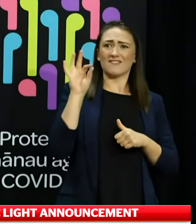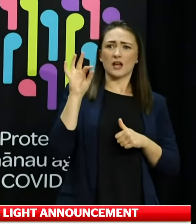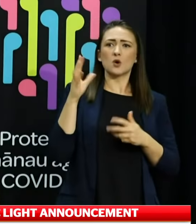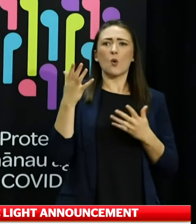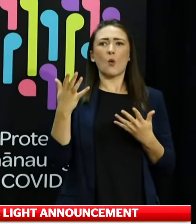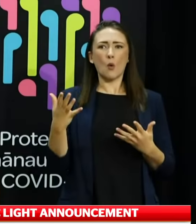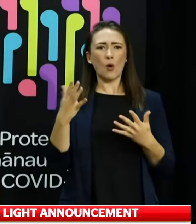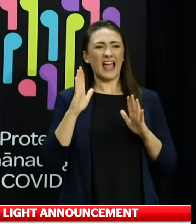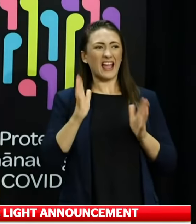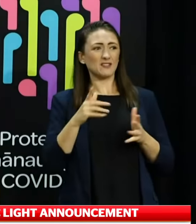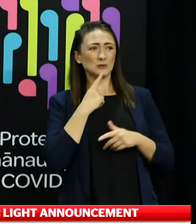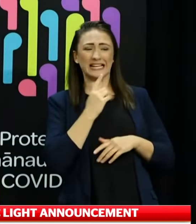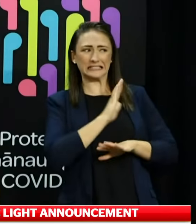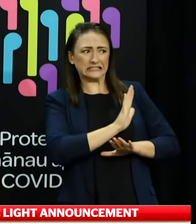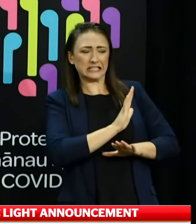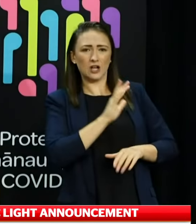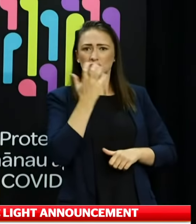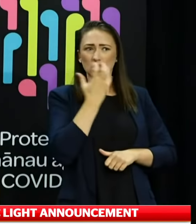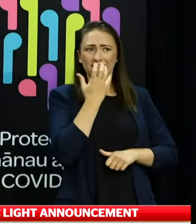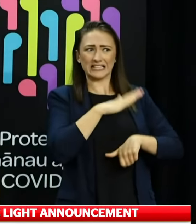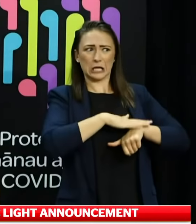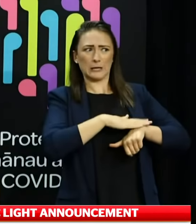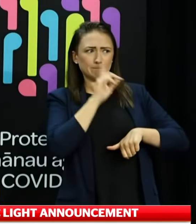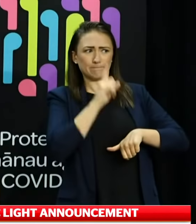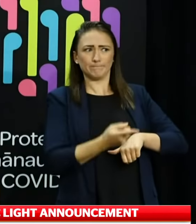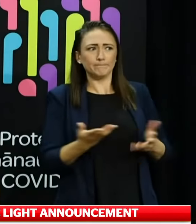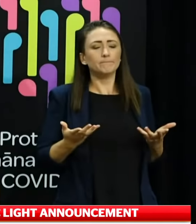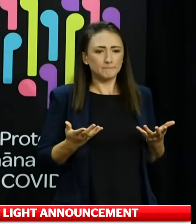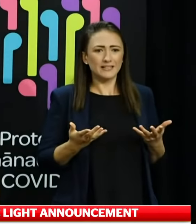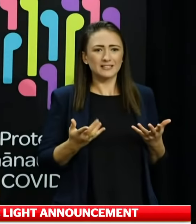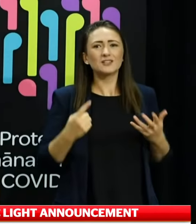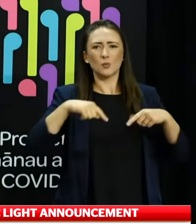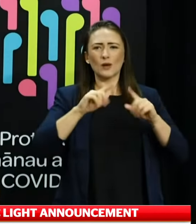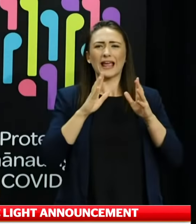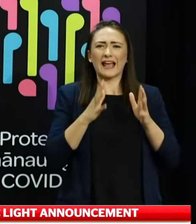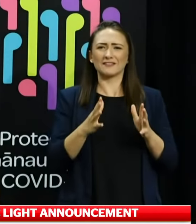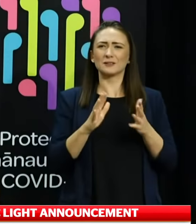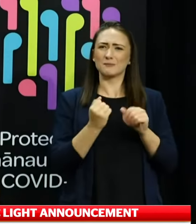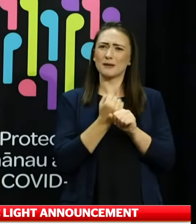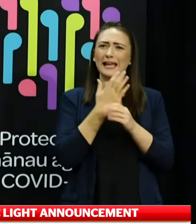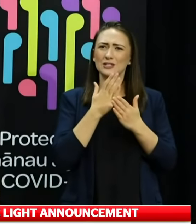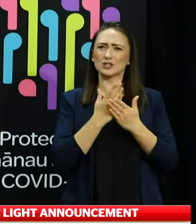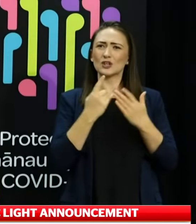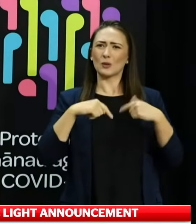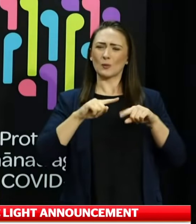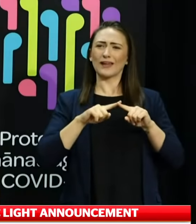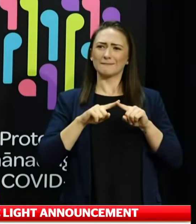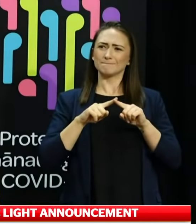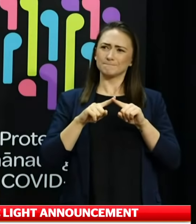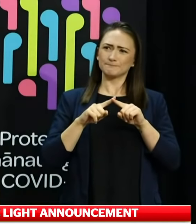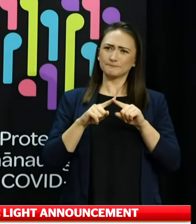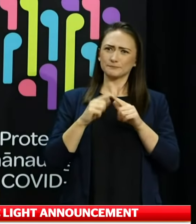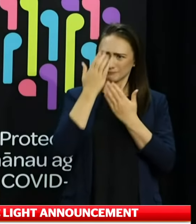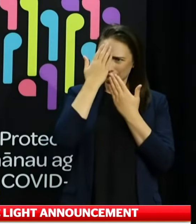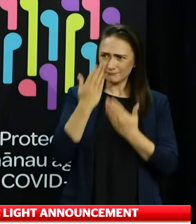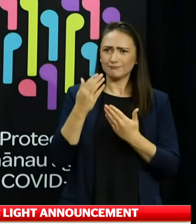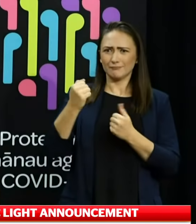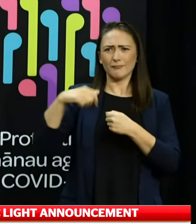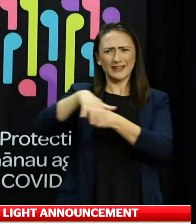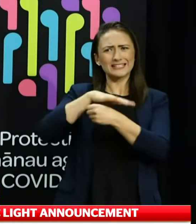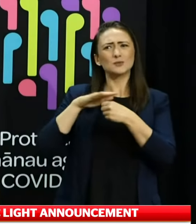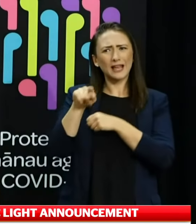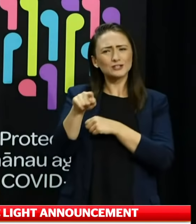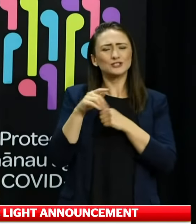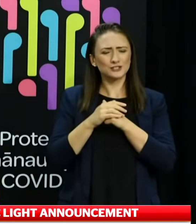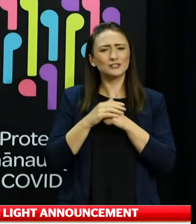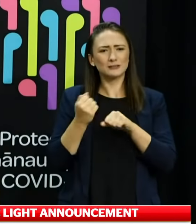so, you know, I think this is one where we do have to rely on some diplomacy here, rather than the politicking that is clearly evident in the fact